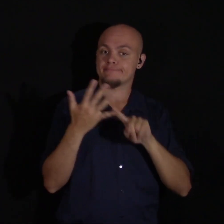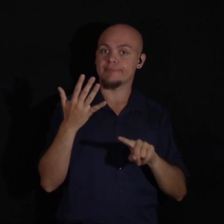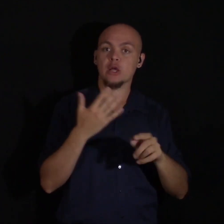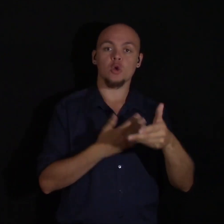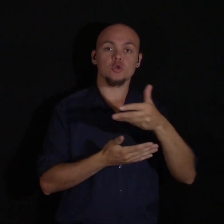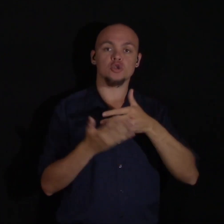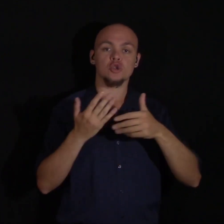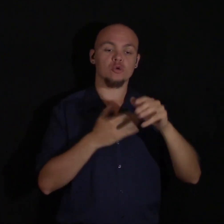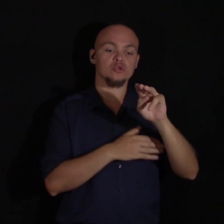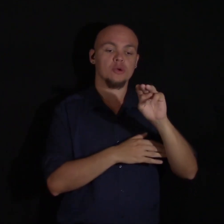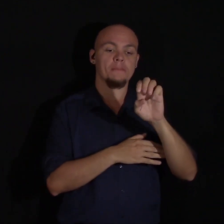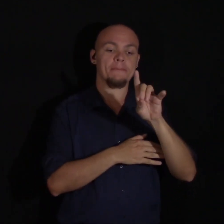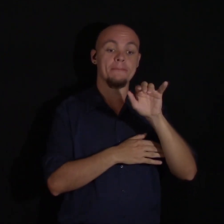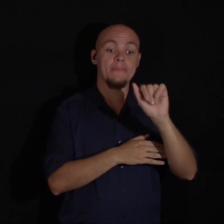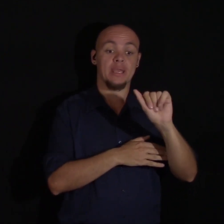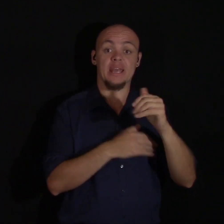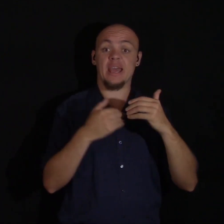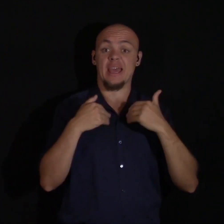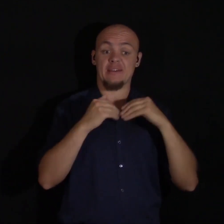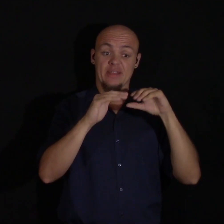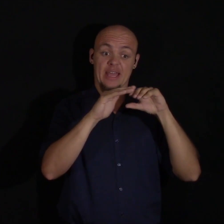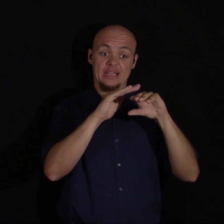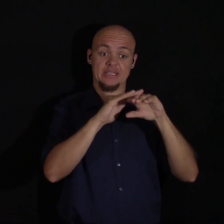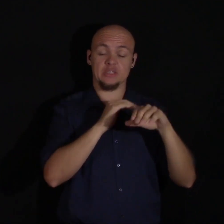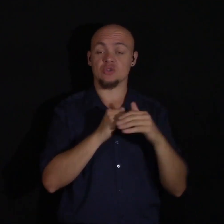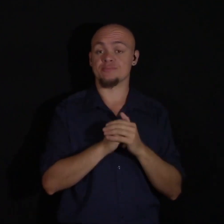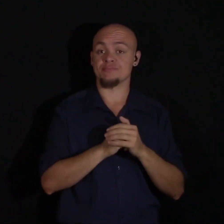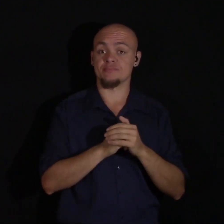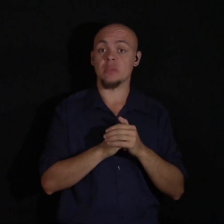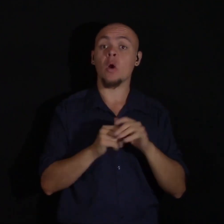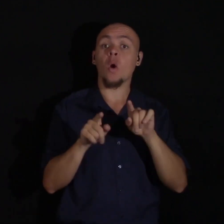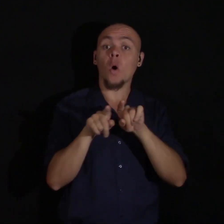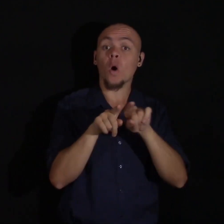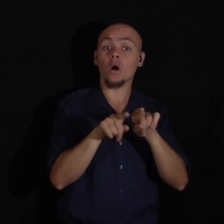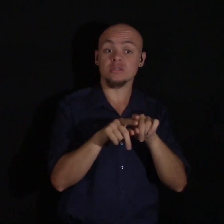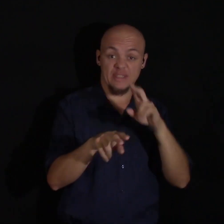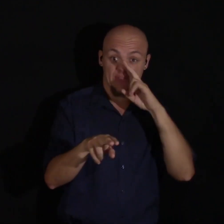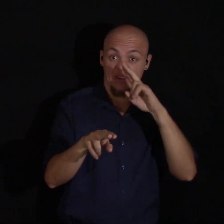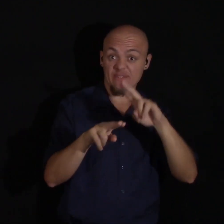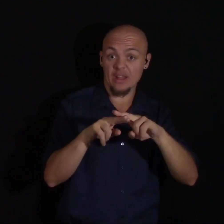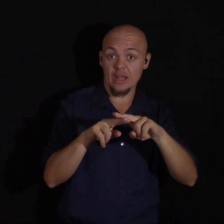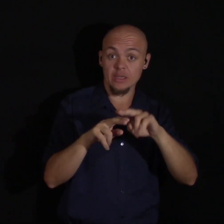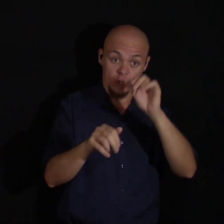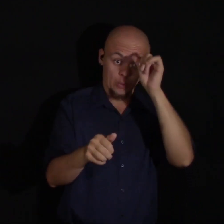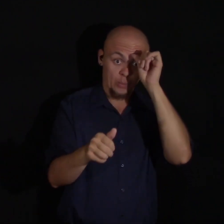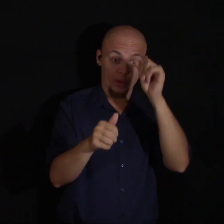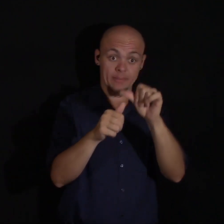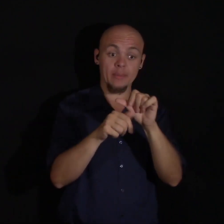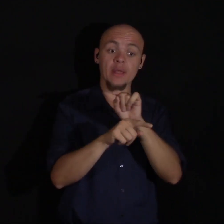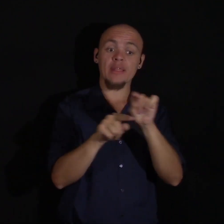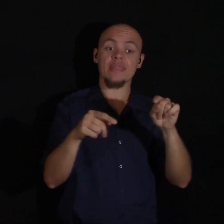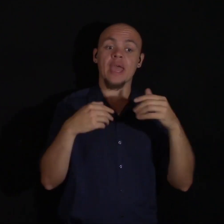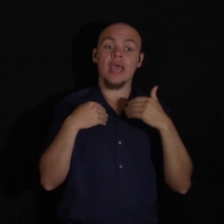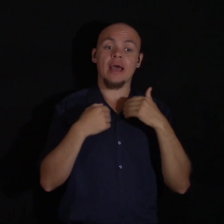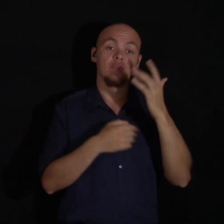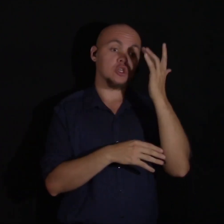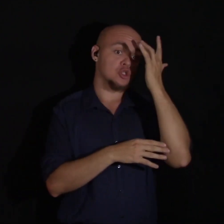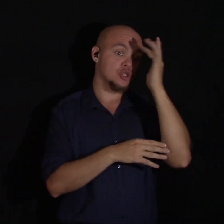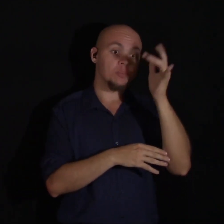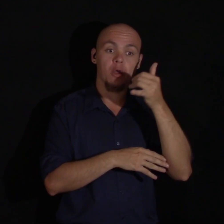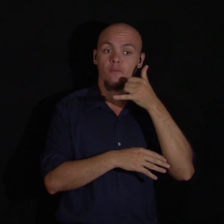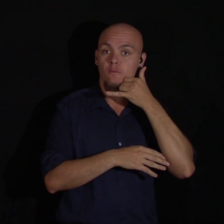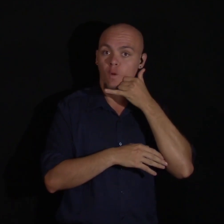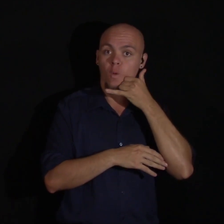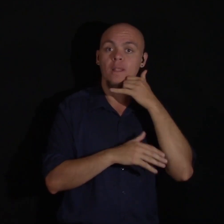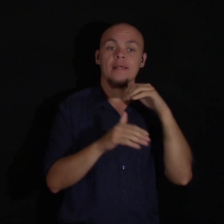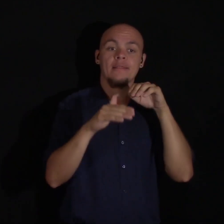people have access to now. Then, for fun, remember that they also have smartphones, and they